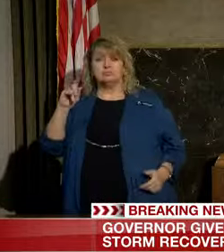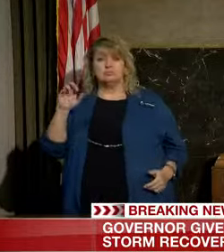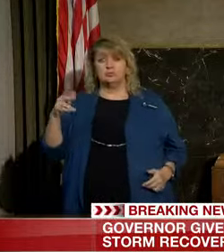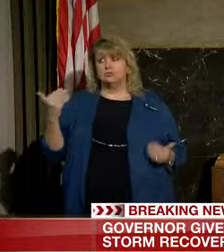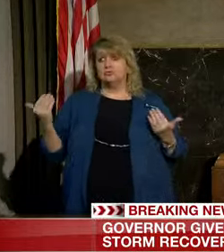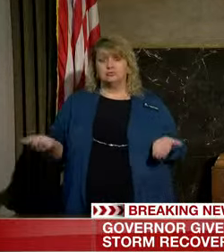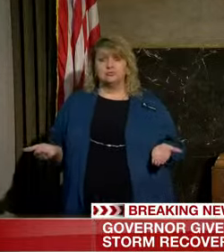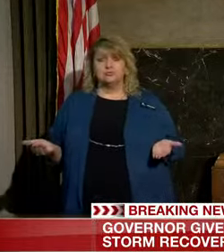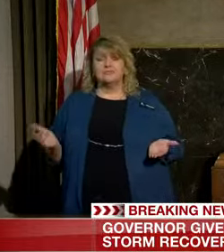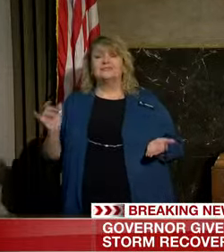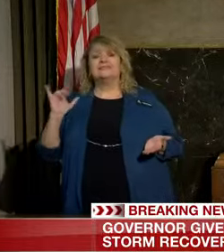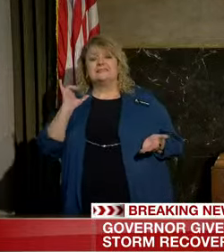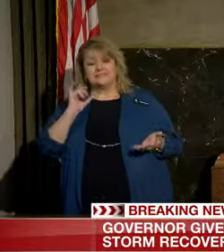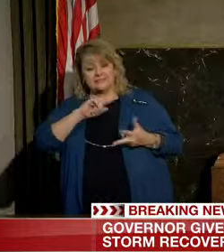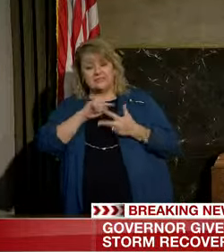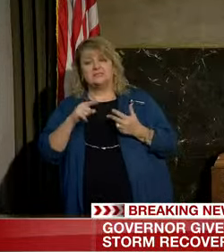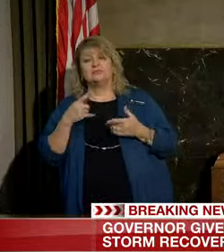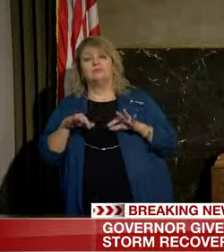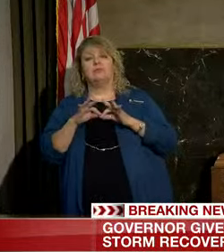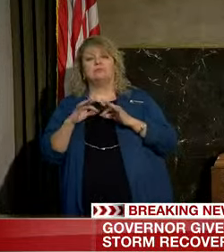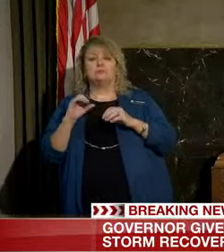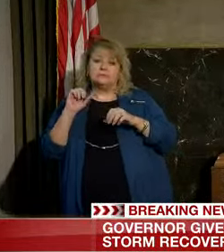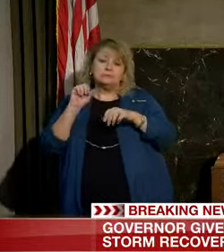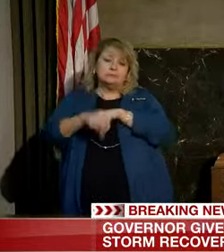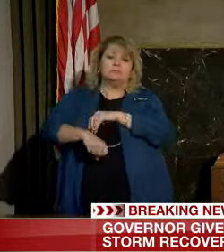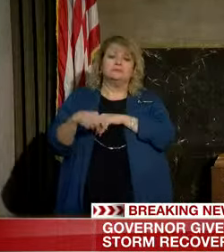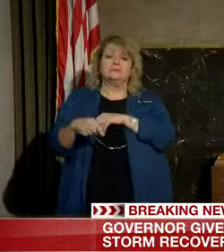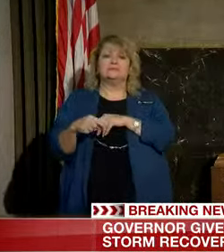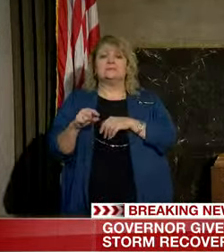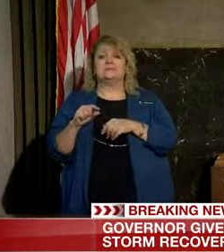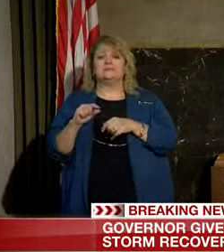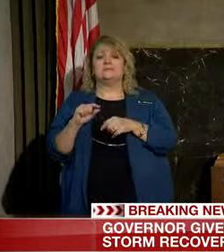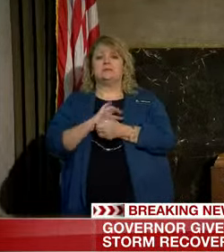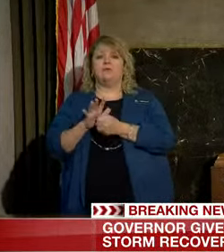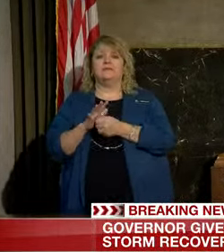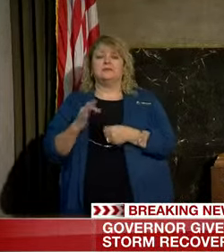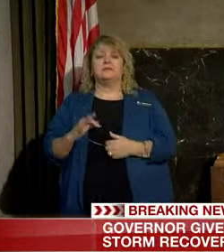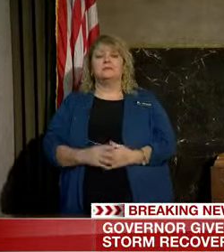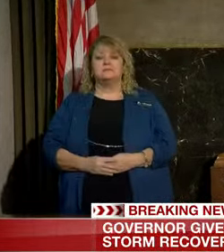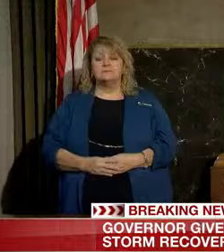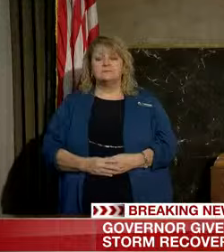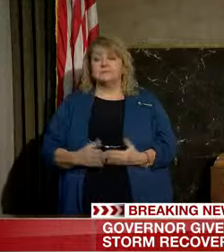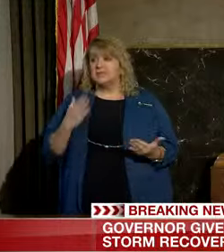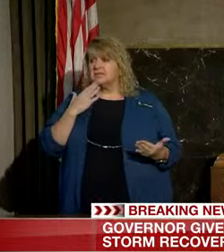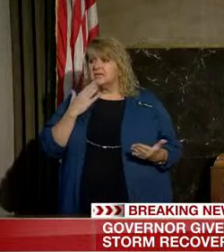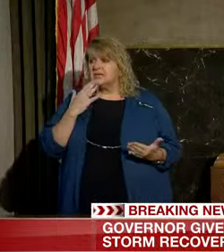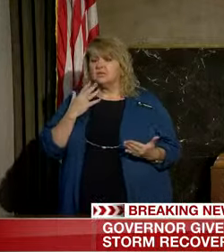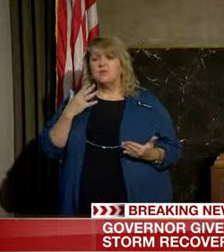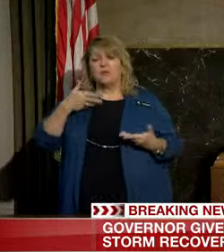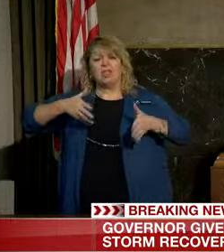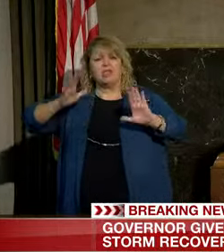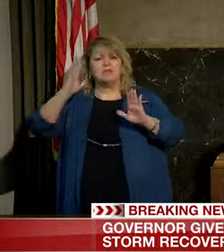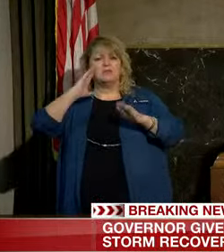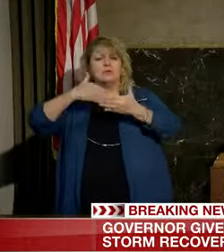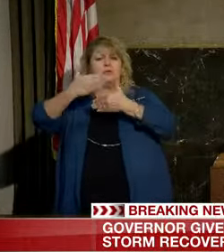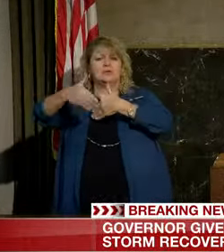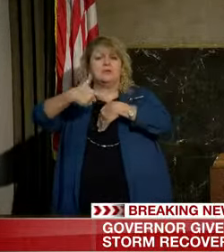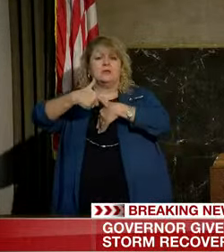defeating the pandemic. And thank you all again for continuing to cover this, and we will let you know of our next press conference.